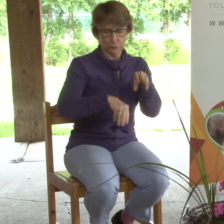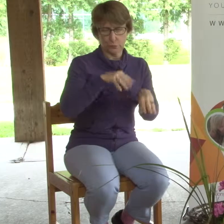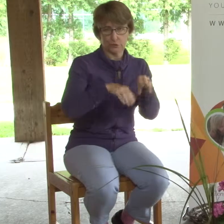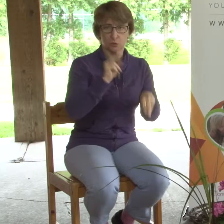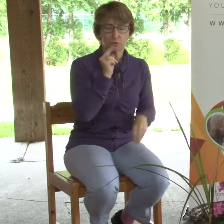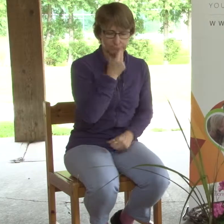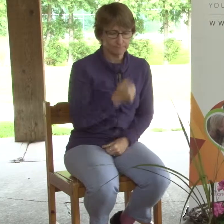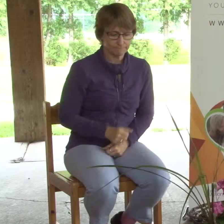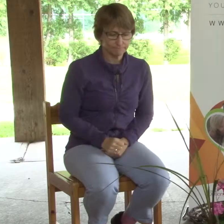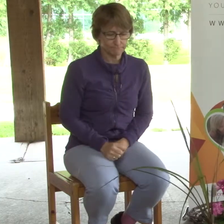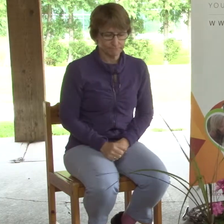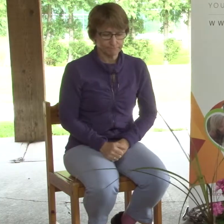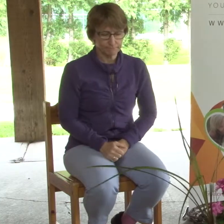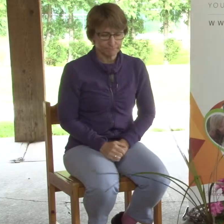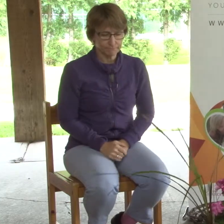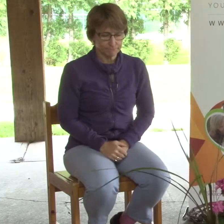as they can.